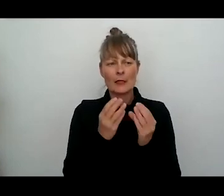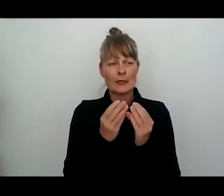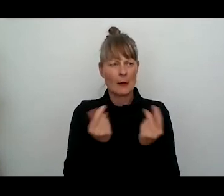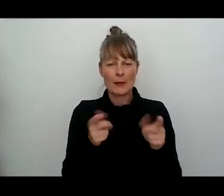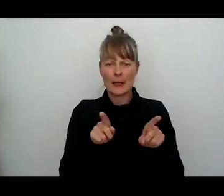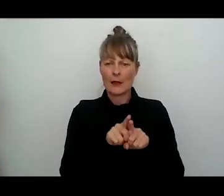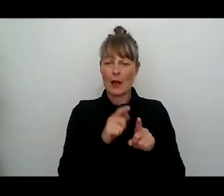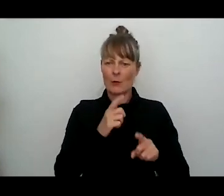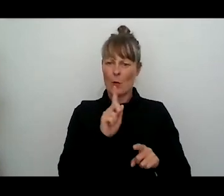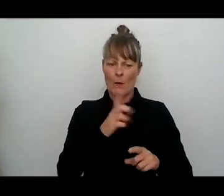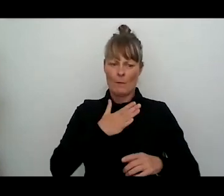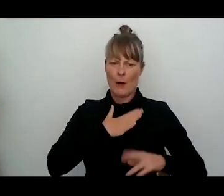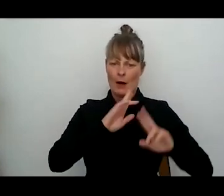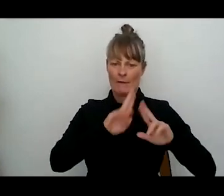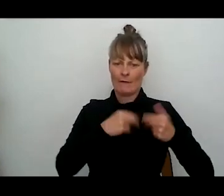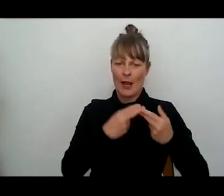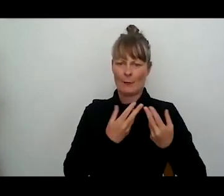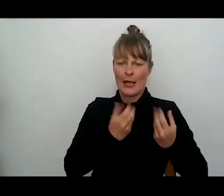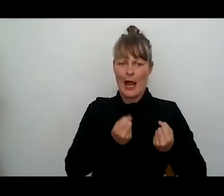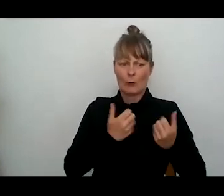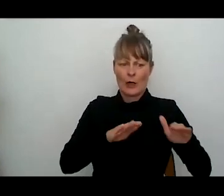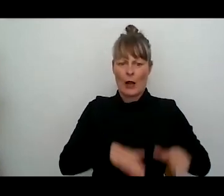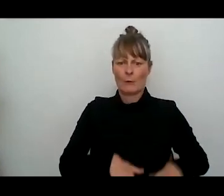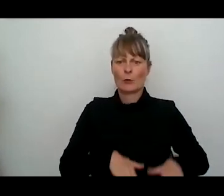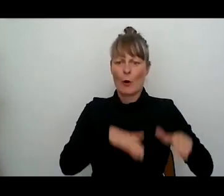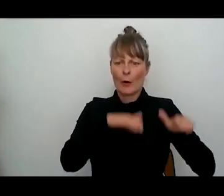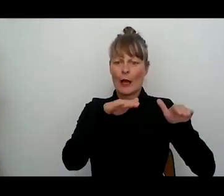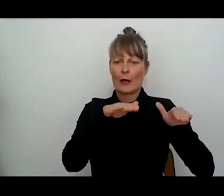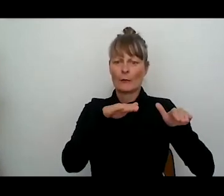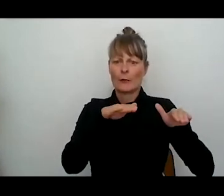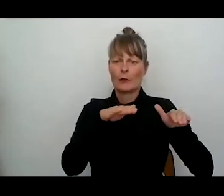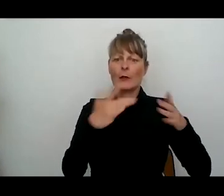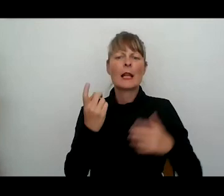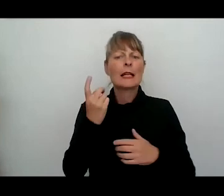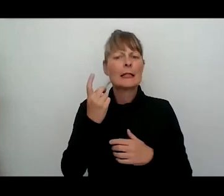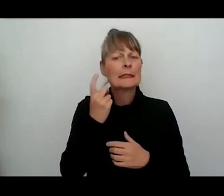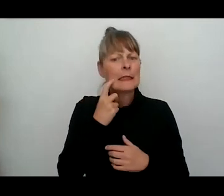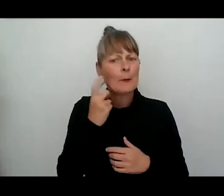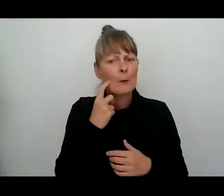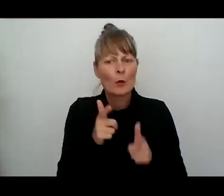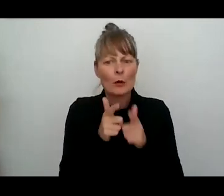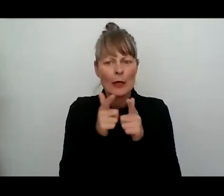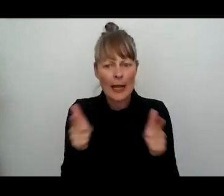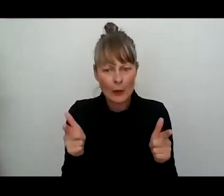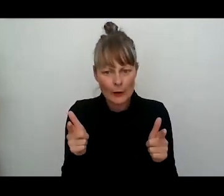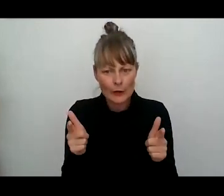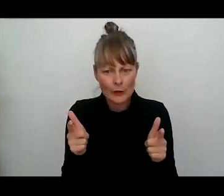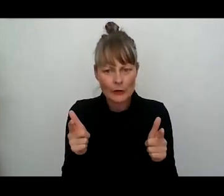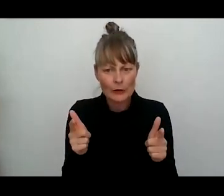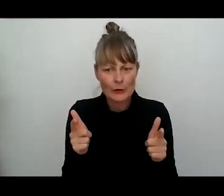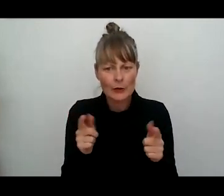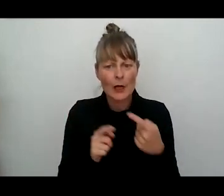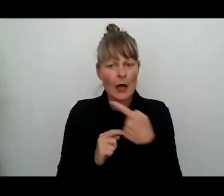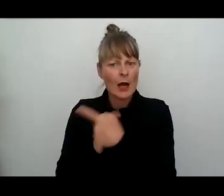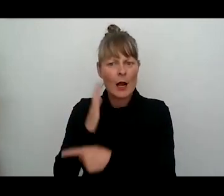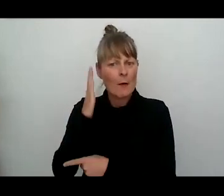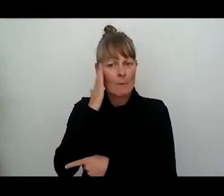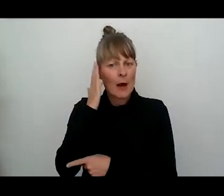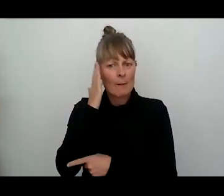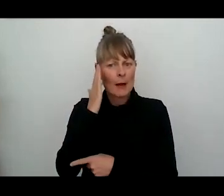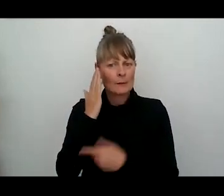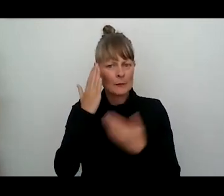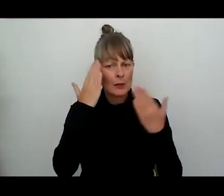up, where things are explained in simple language. You know how to manage your care. My mom doesn't know how to describe my